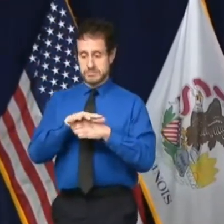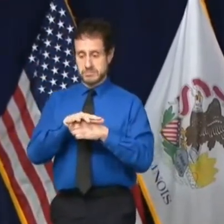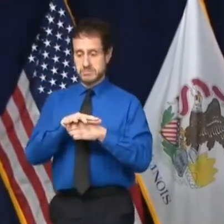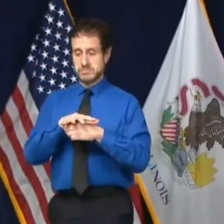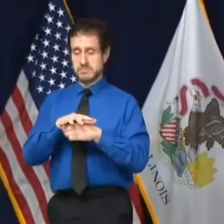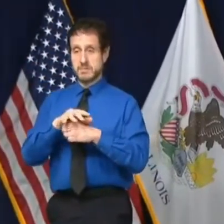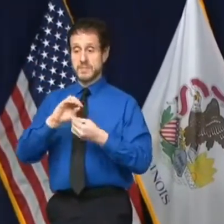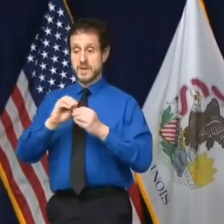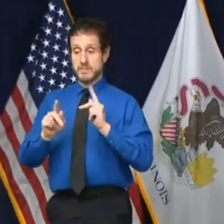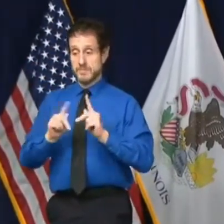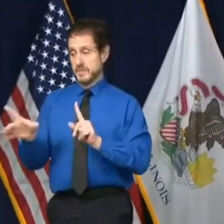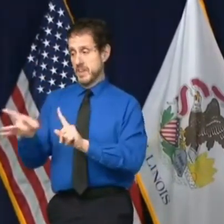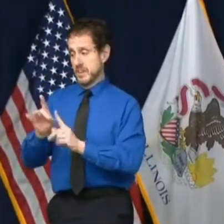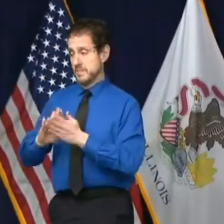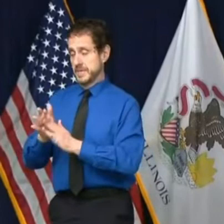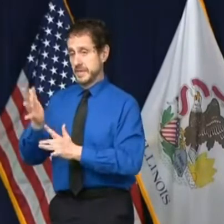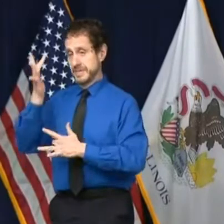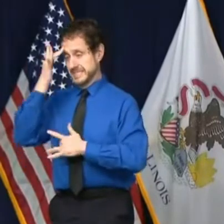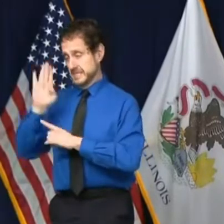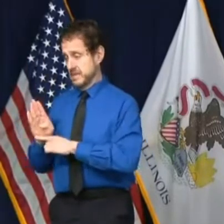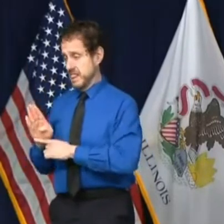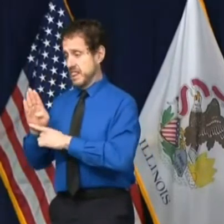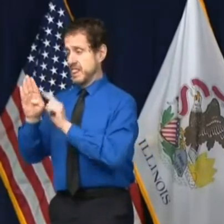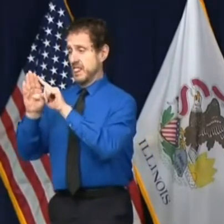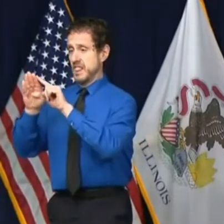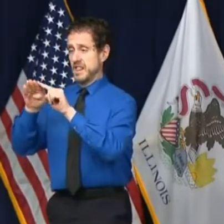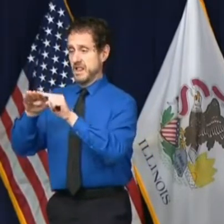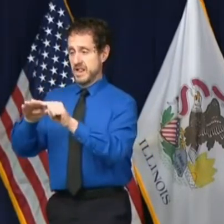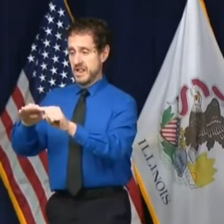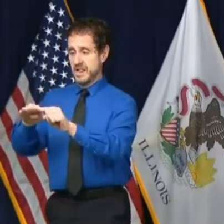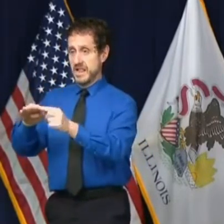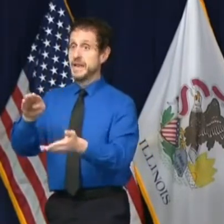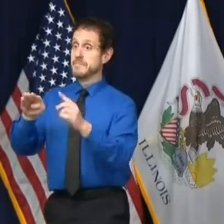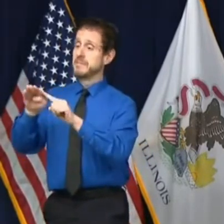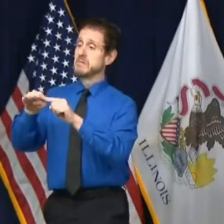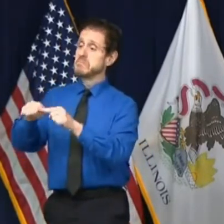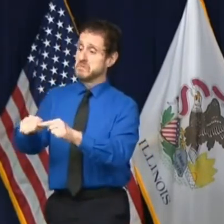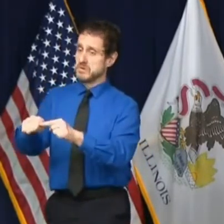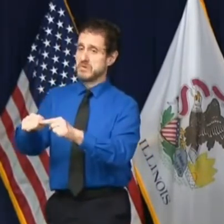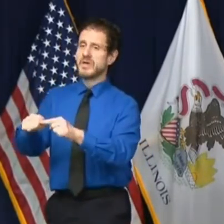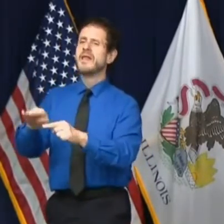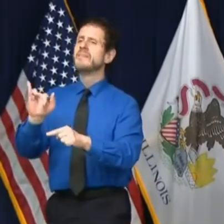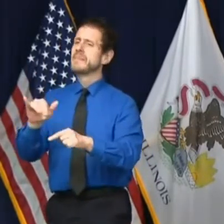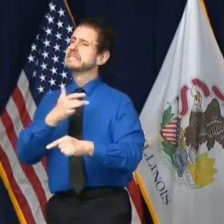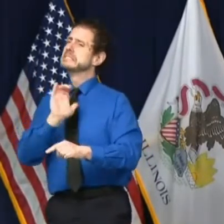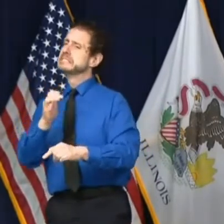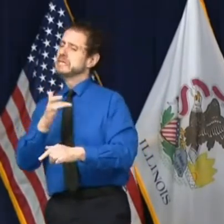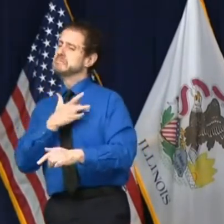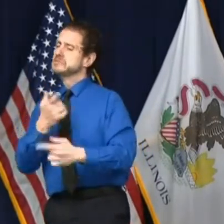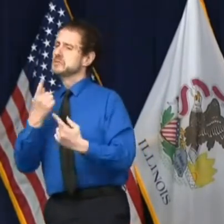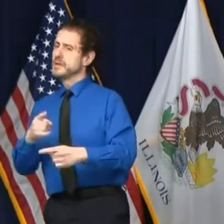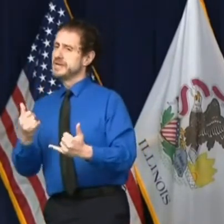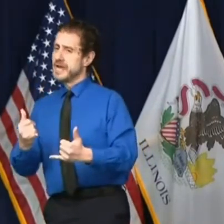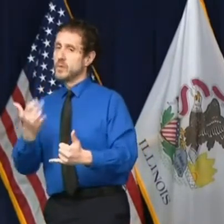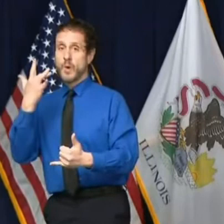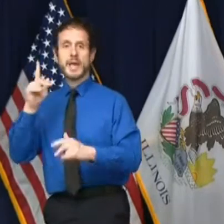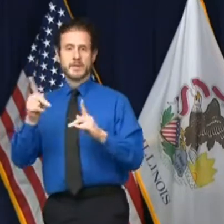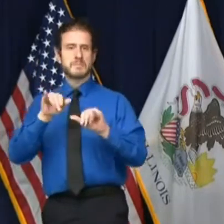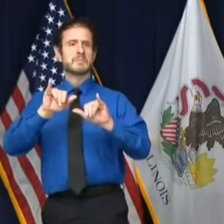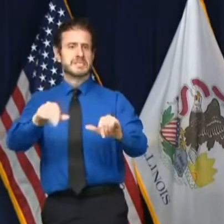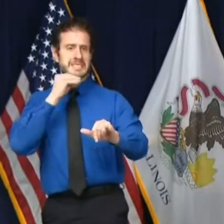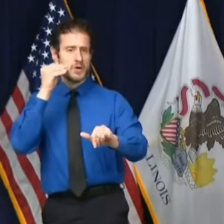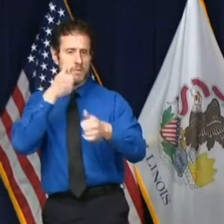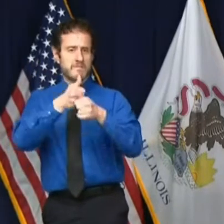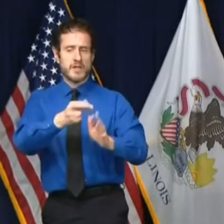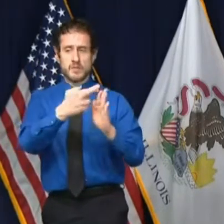and that's where we seem to be at right now, it's because people have followed the rules. And to the extent people are not following them